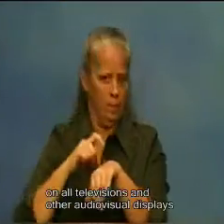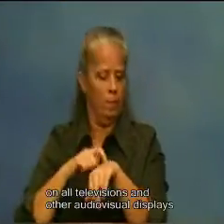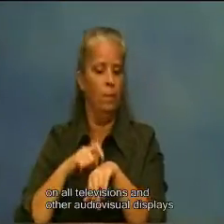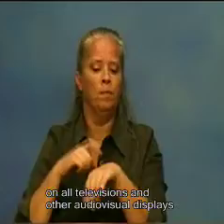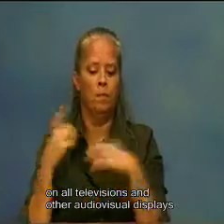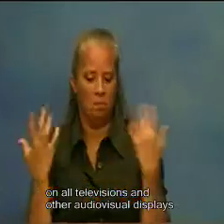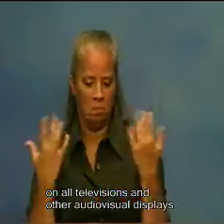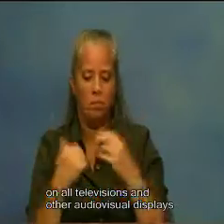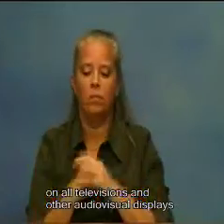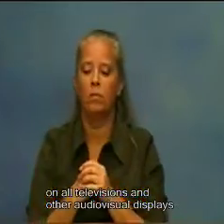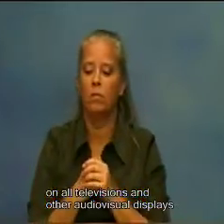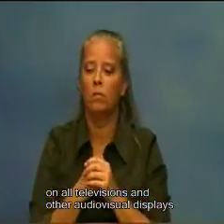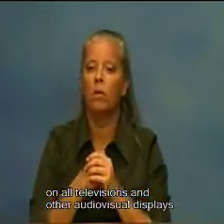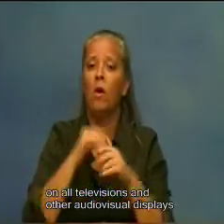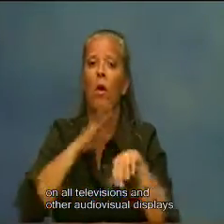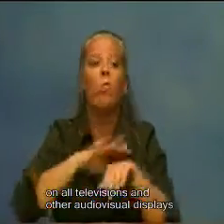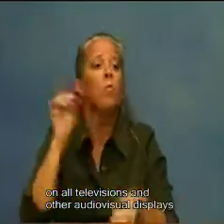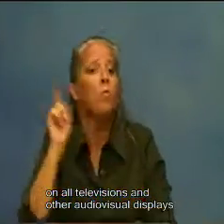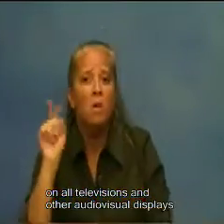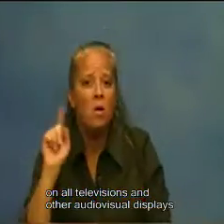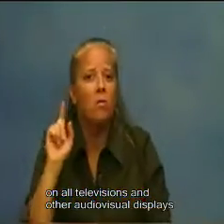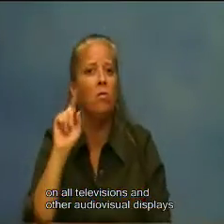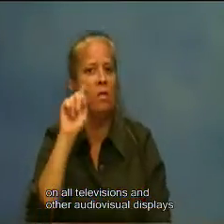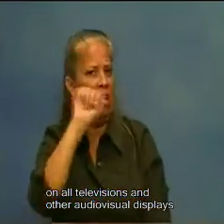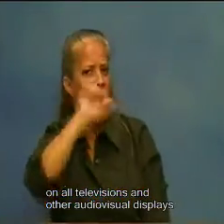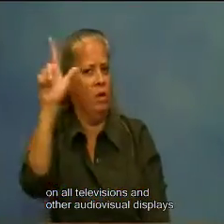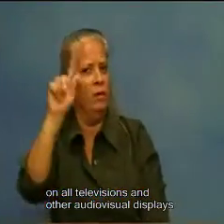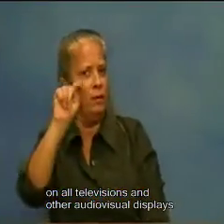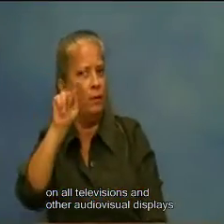on all televisions and other audiovisual displays